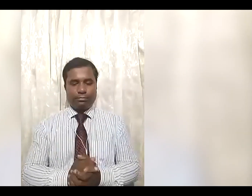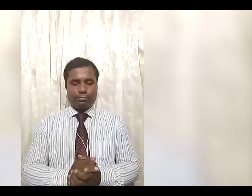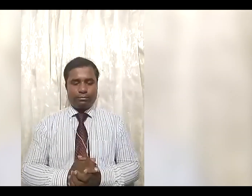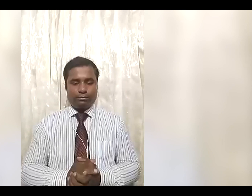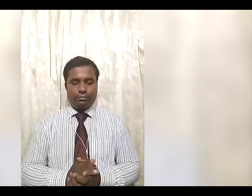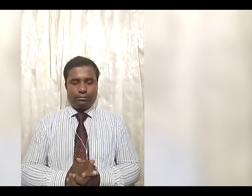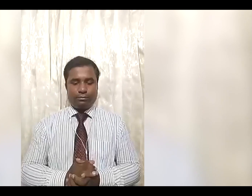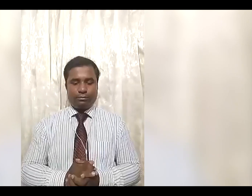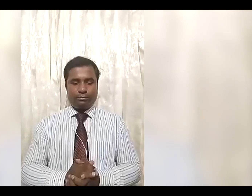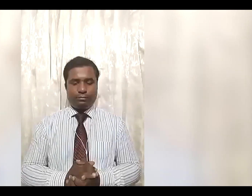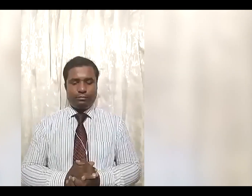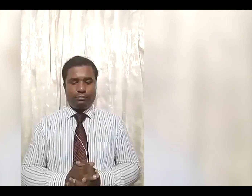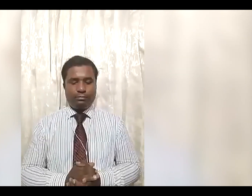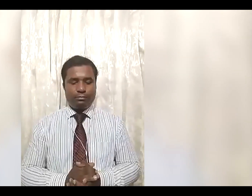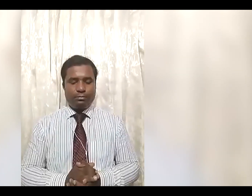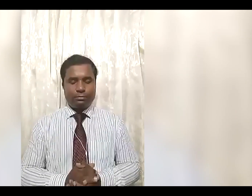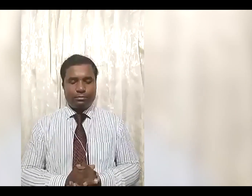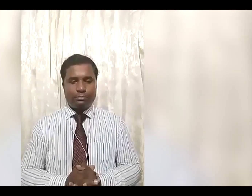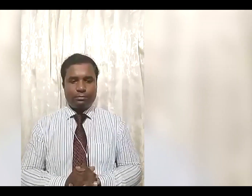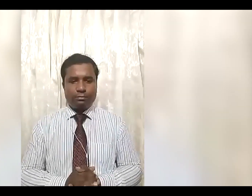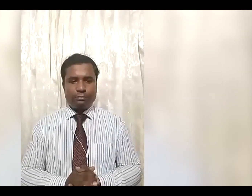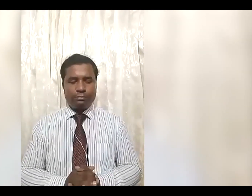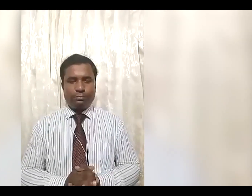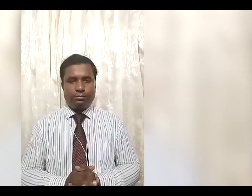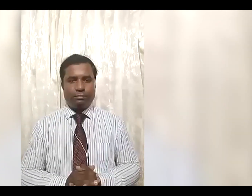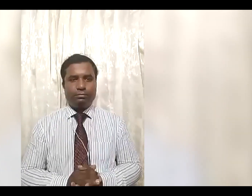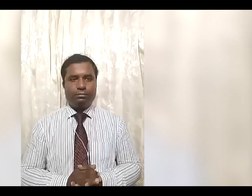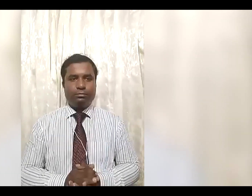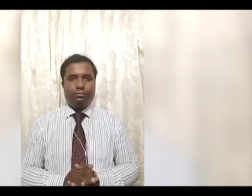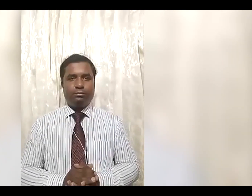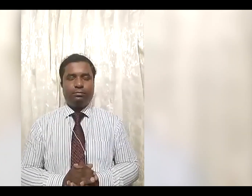pop those in the chat here.